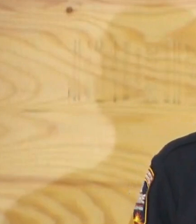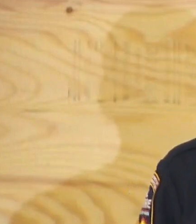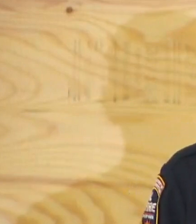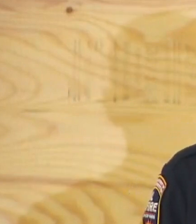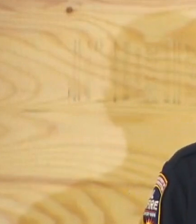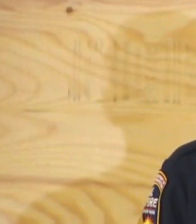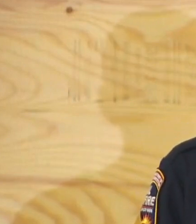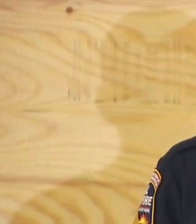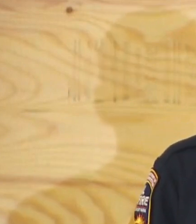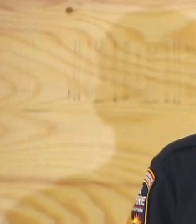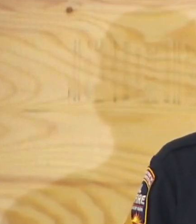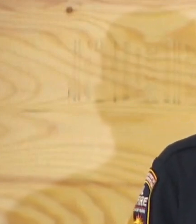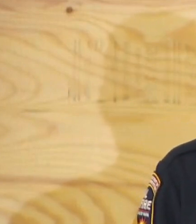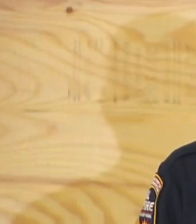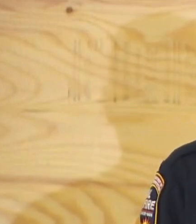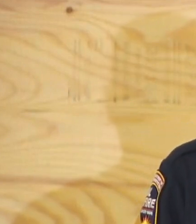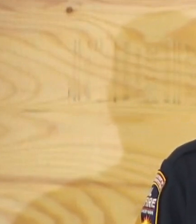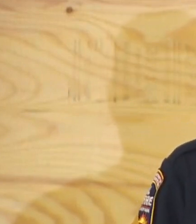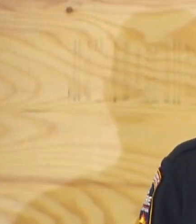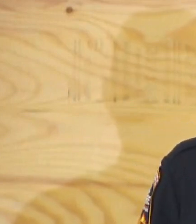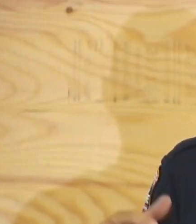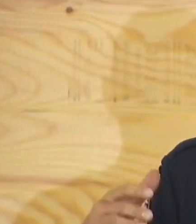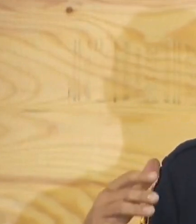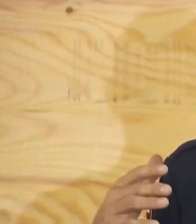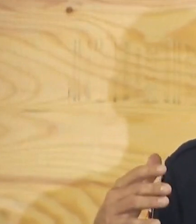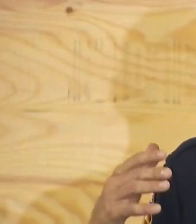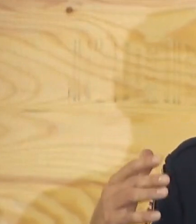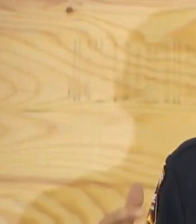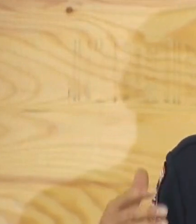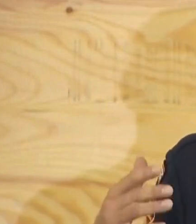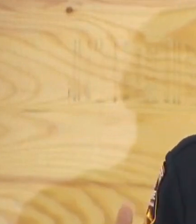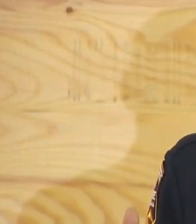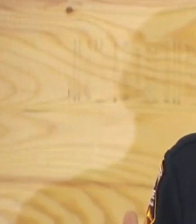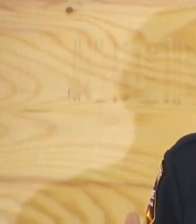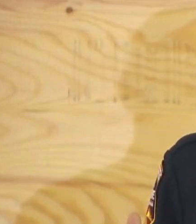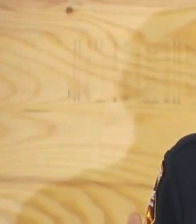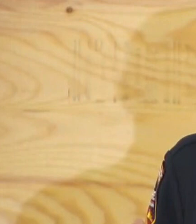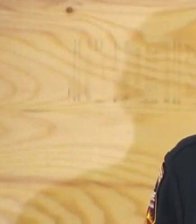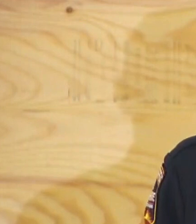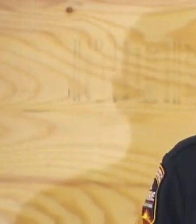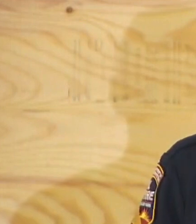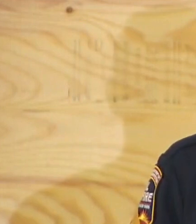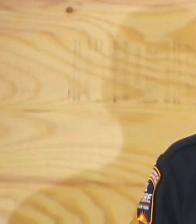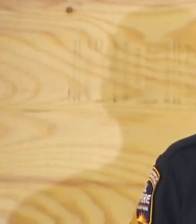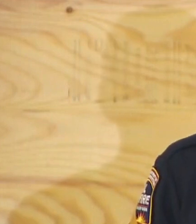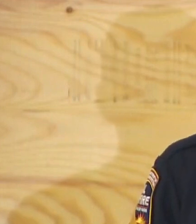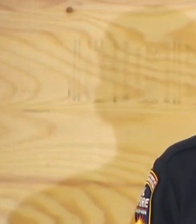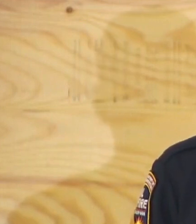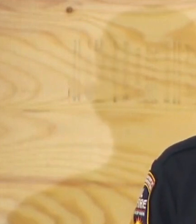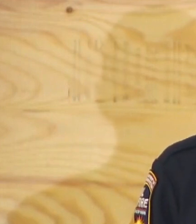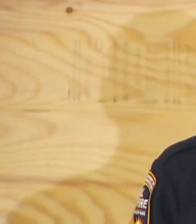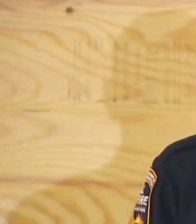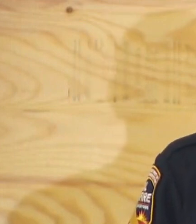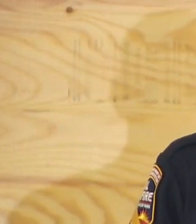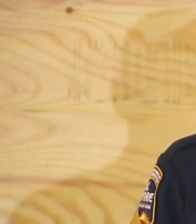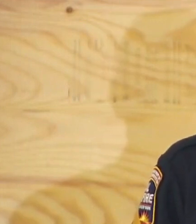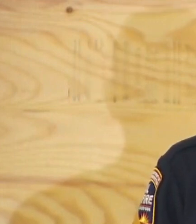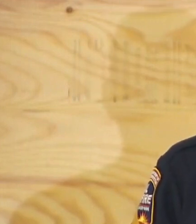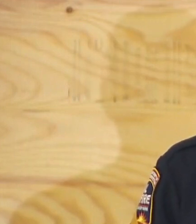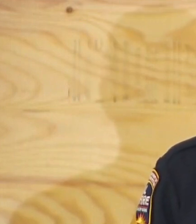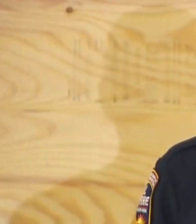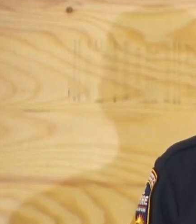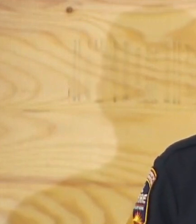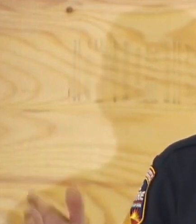more evacuations, and that's something we normally don't do. We are spread out on such a large geographical area that we have different fire